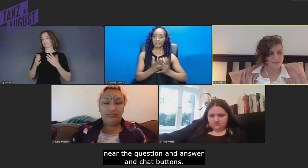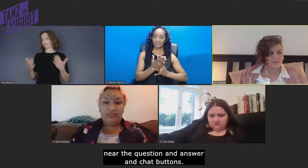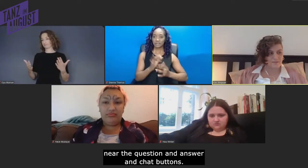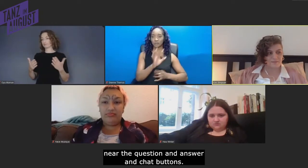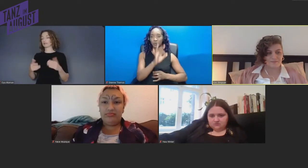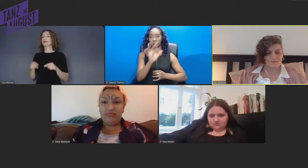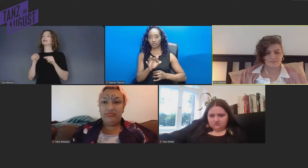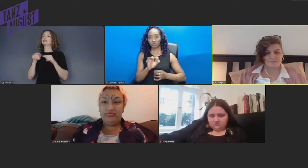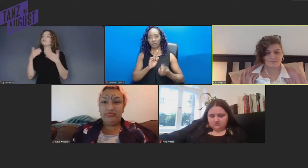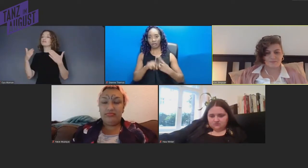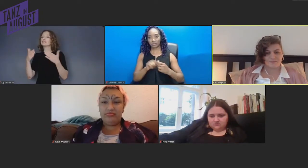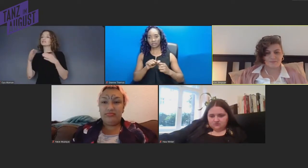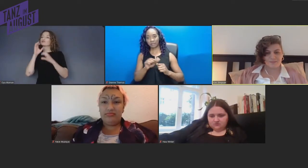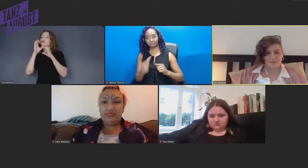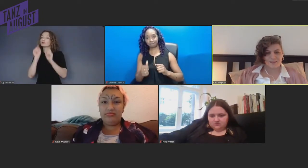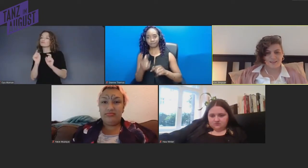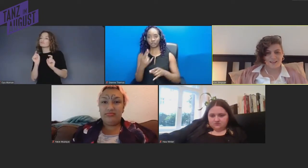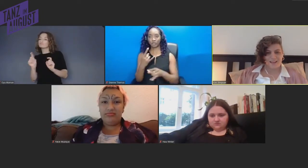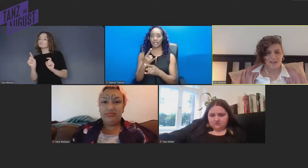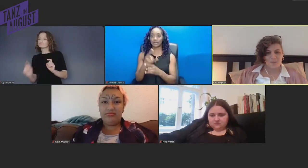buttons.